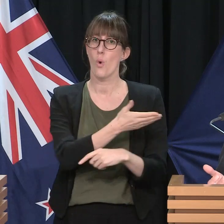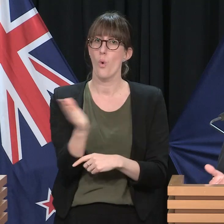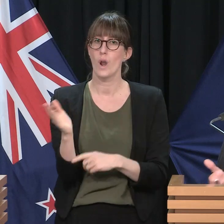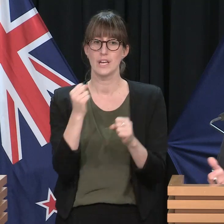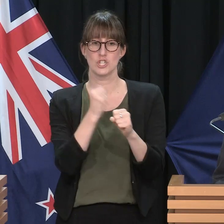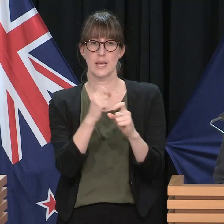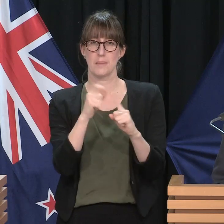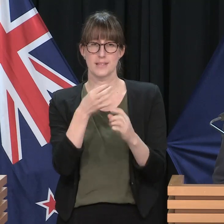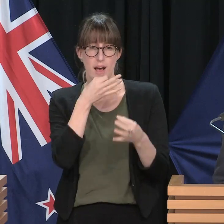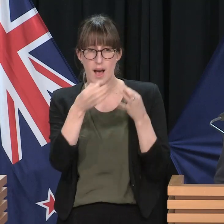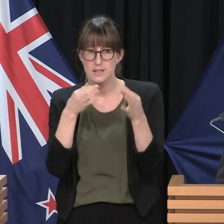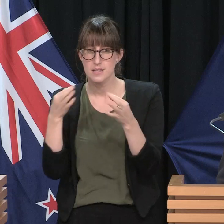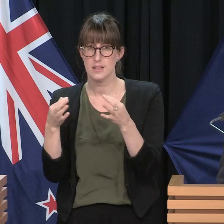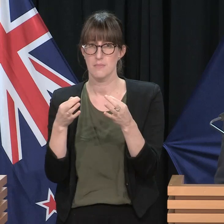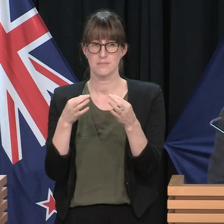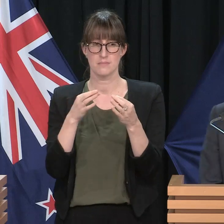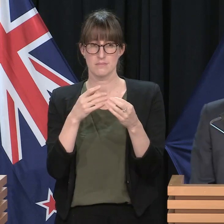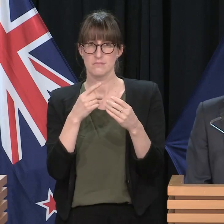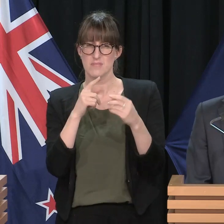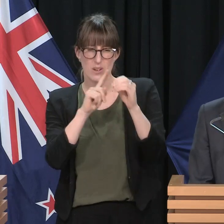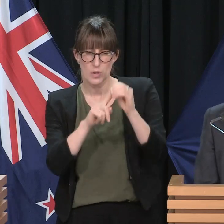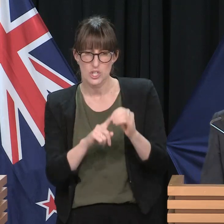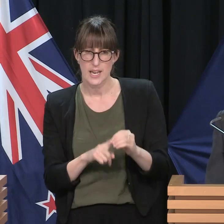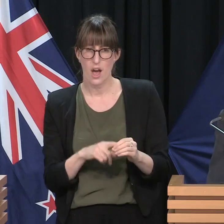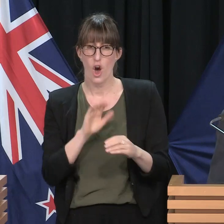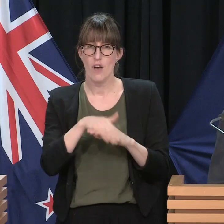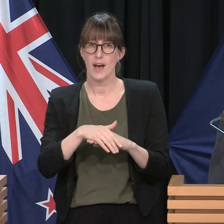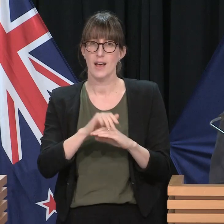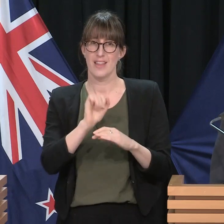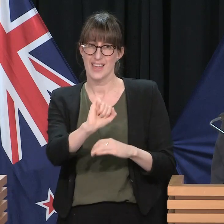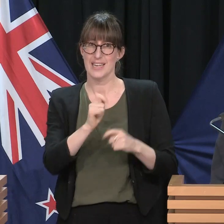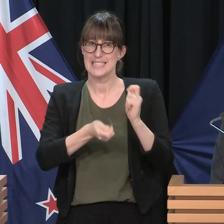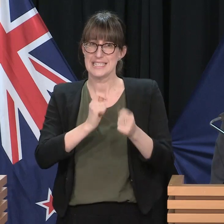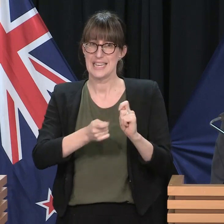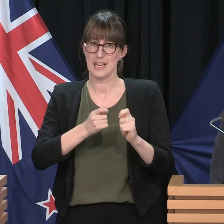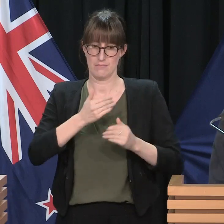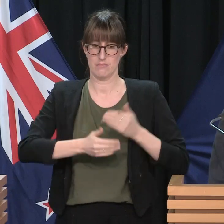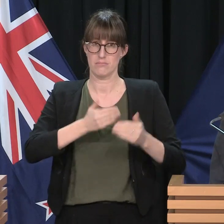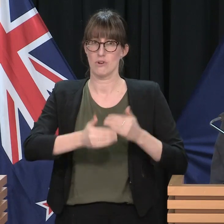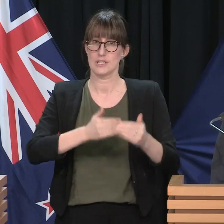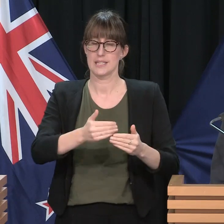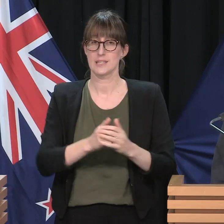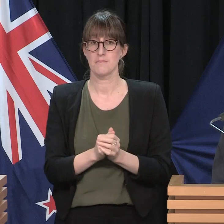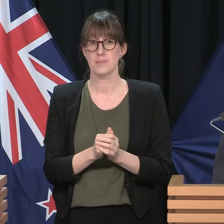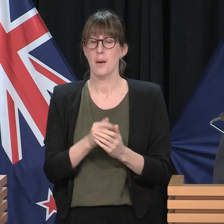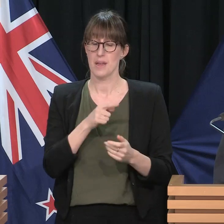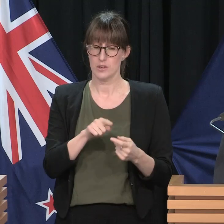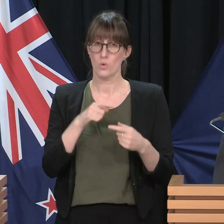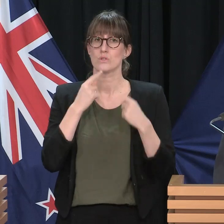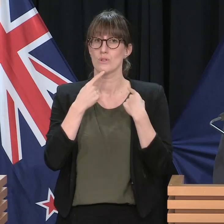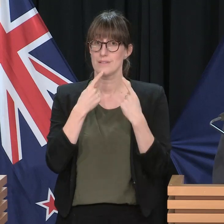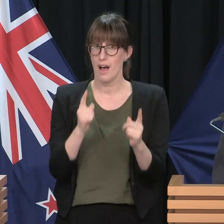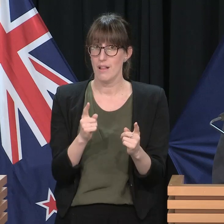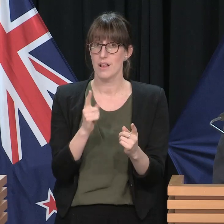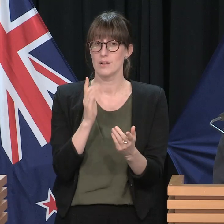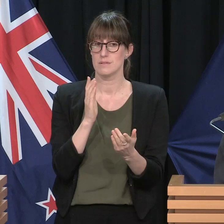have that could be presenting barriers to offering testing, but that message will confirm that swabs should now be offered to all people who